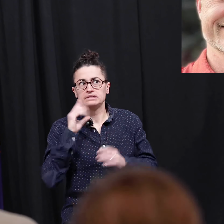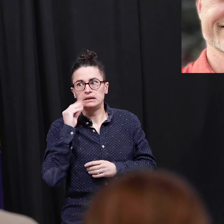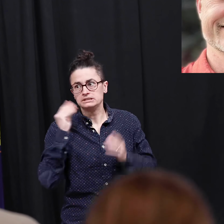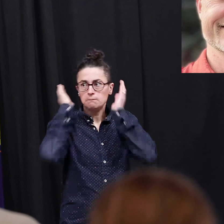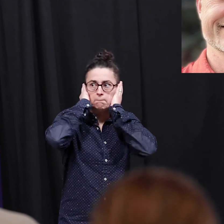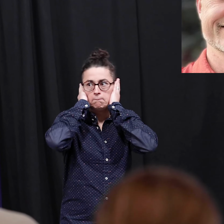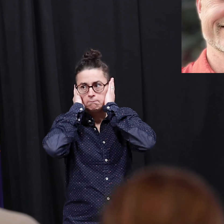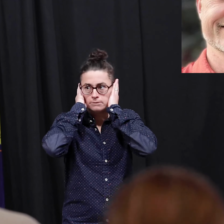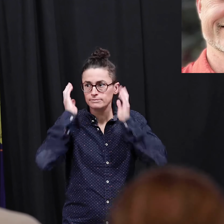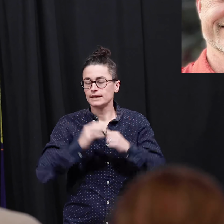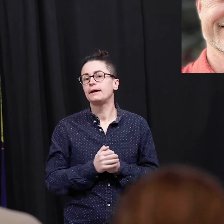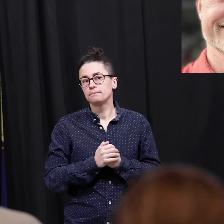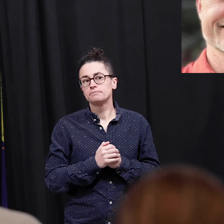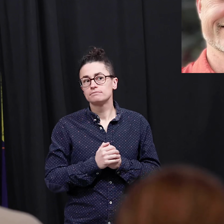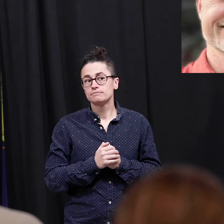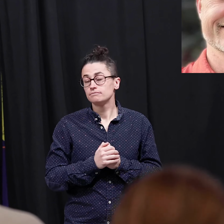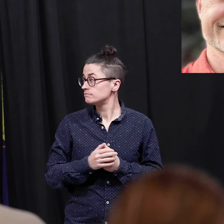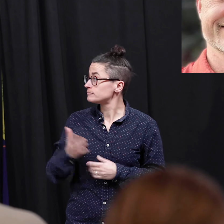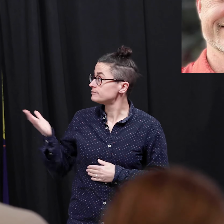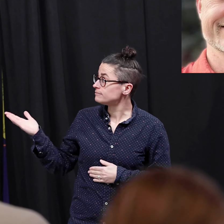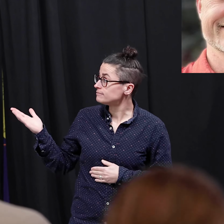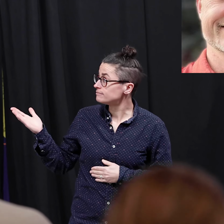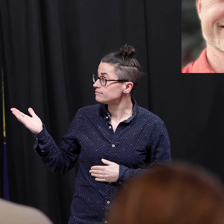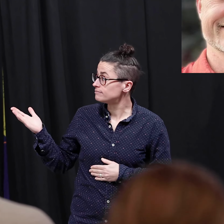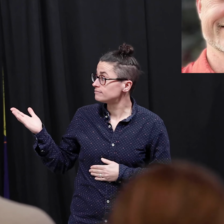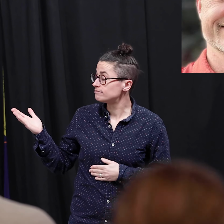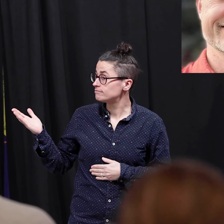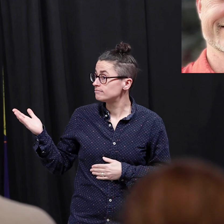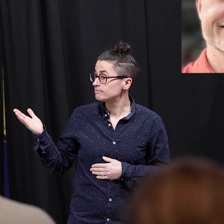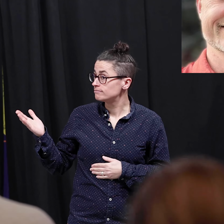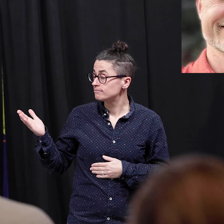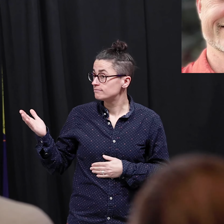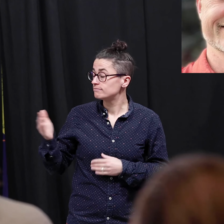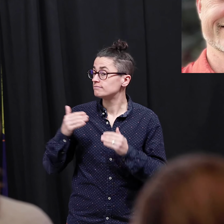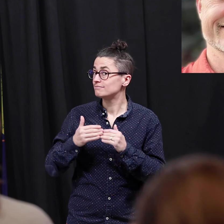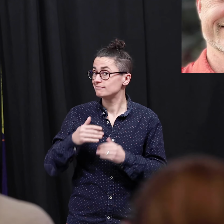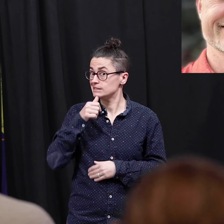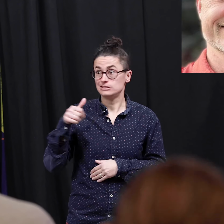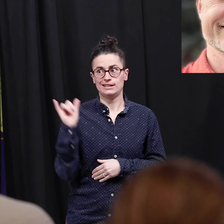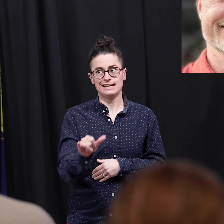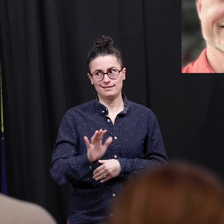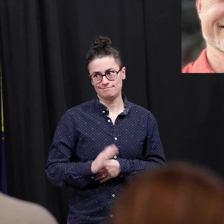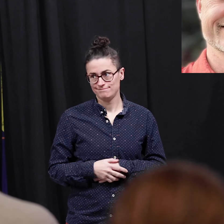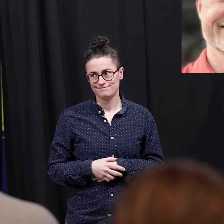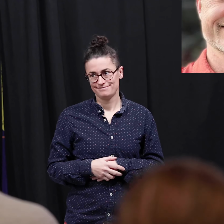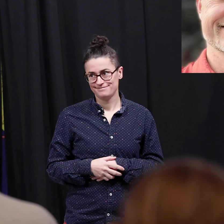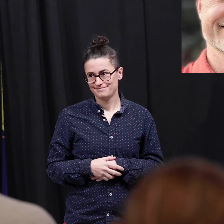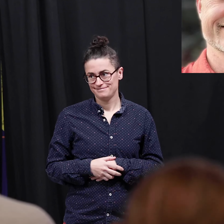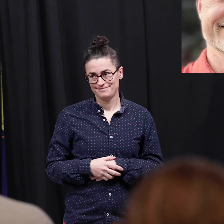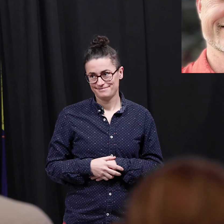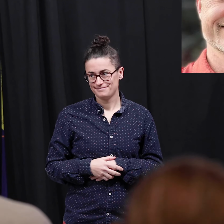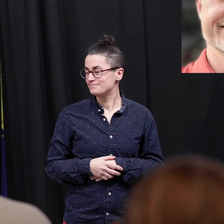And this is from his quote. Most people do assume that to understand the experiences of a deaf person, you would go ahead